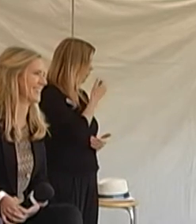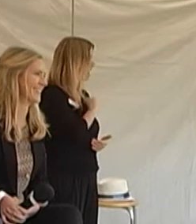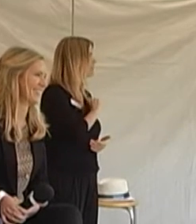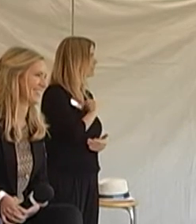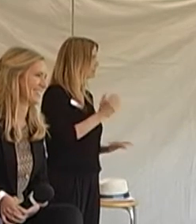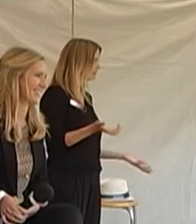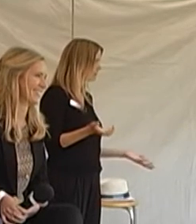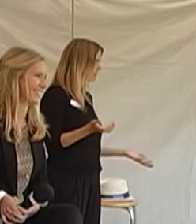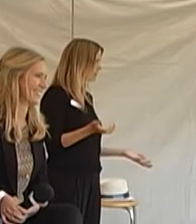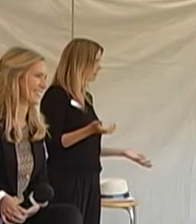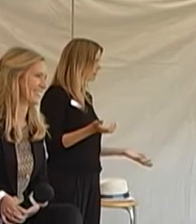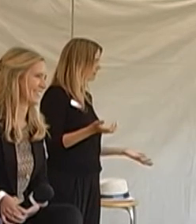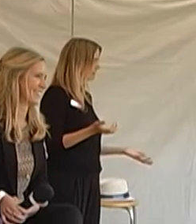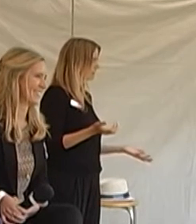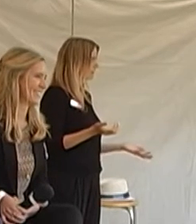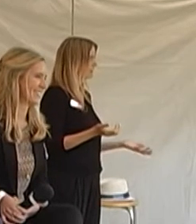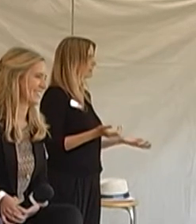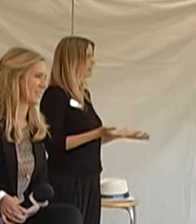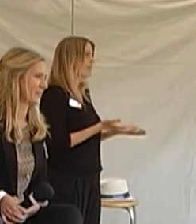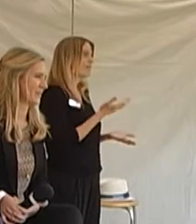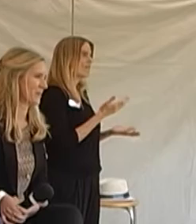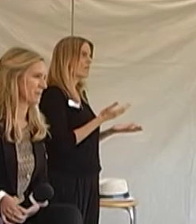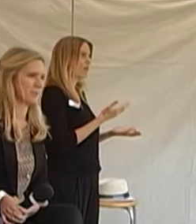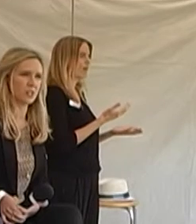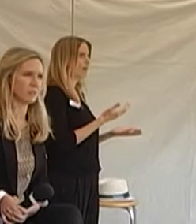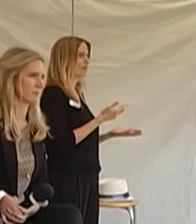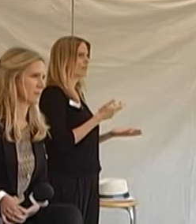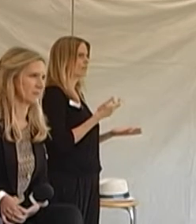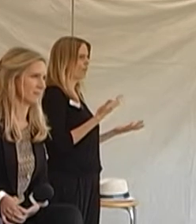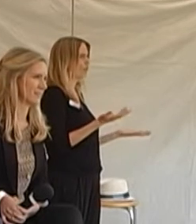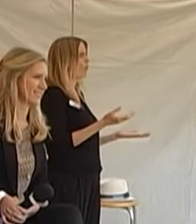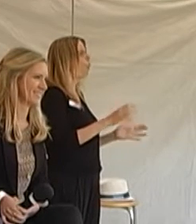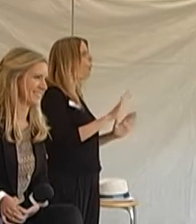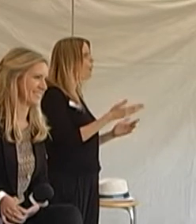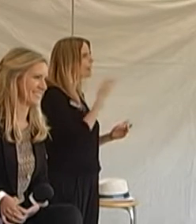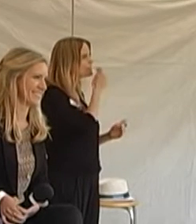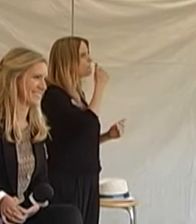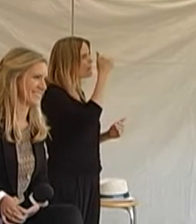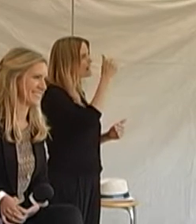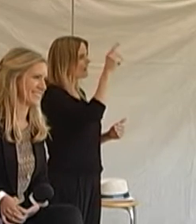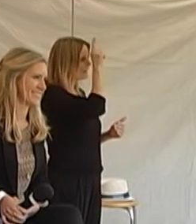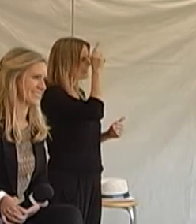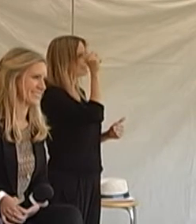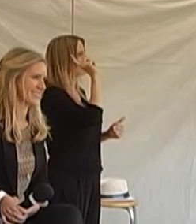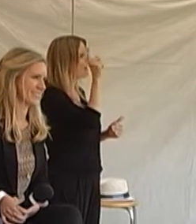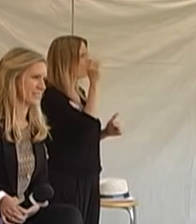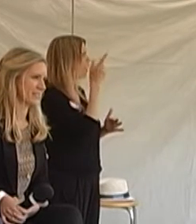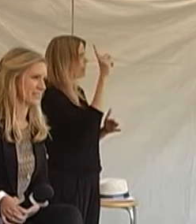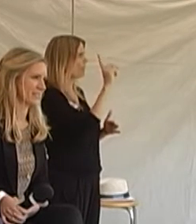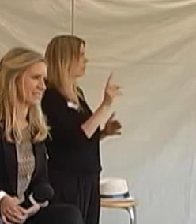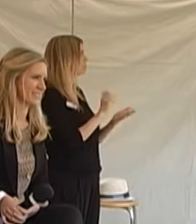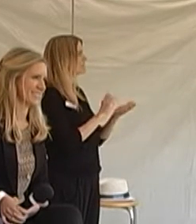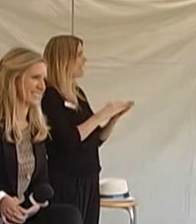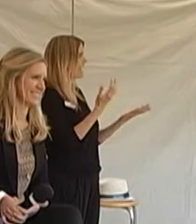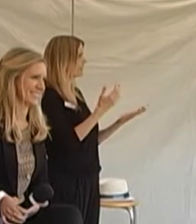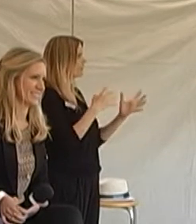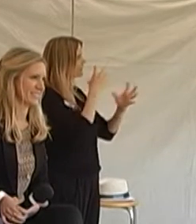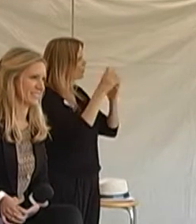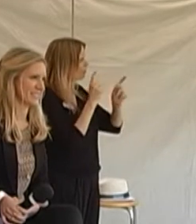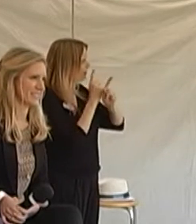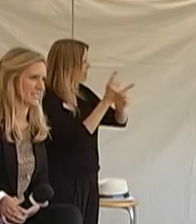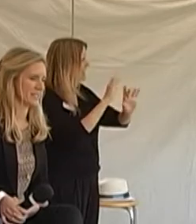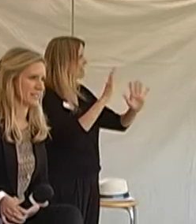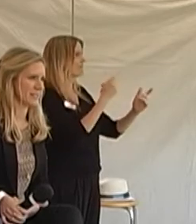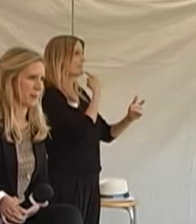sometimes, far in the future, can be considered a Nordic country? What does it make it to be a Nordic country? Is it geography, language, happiness?